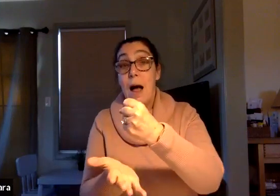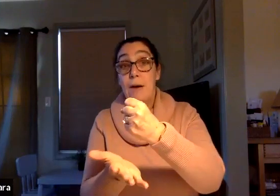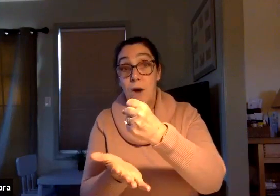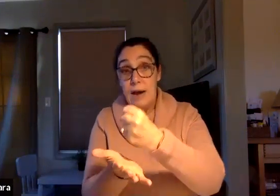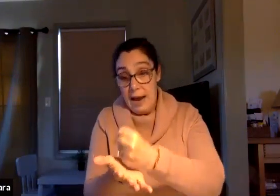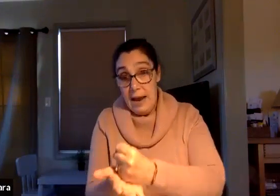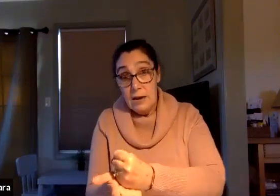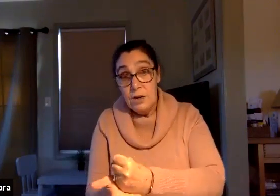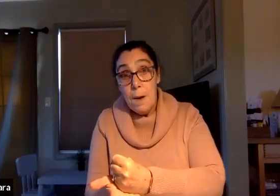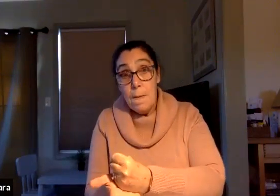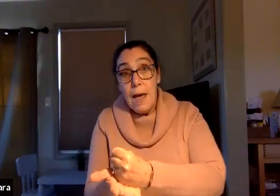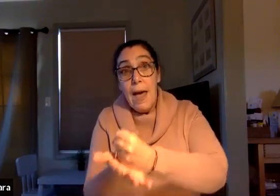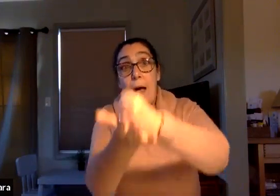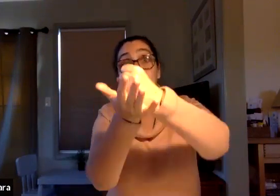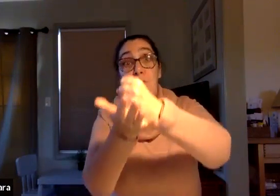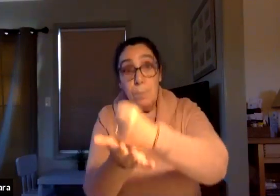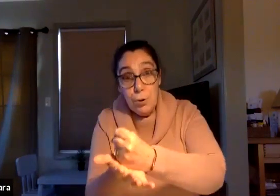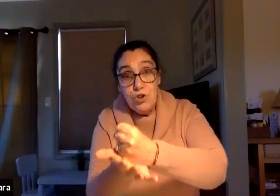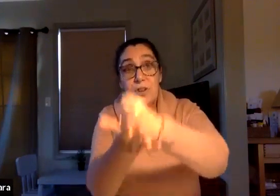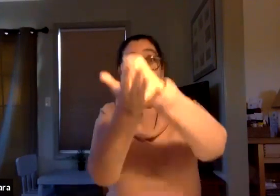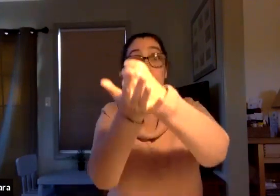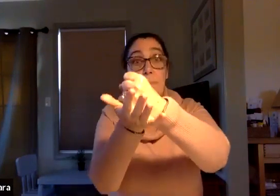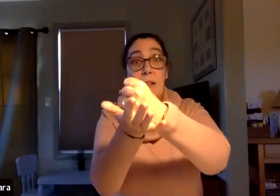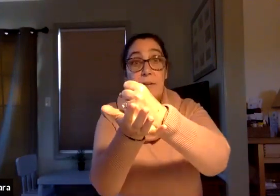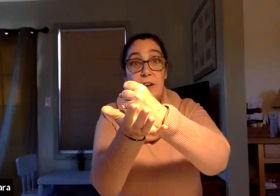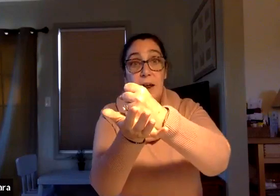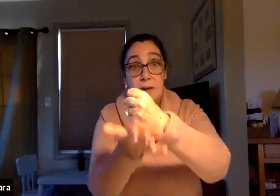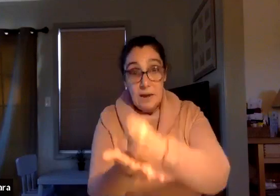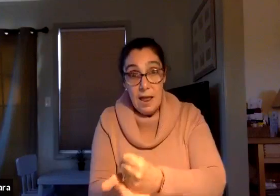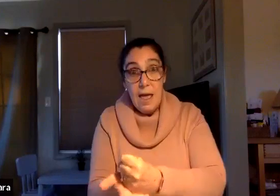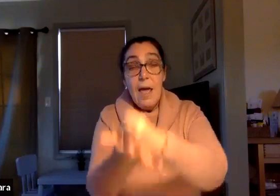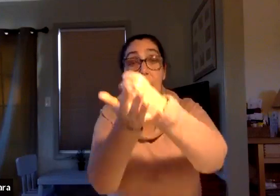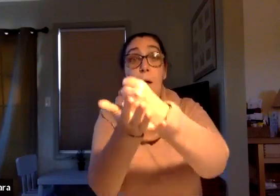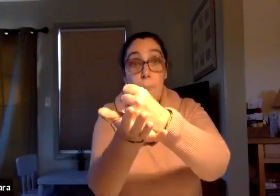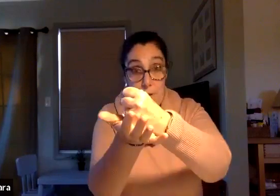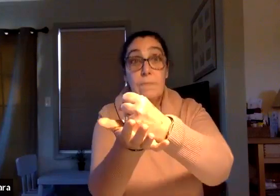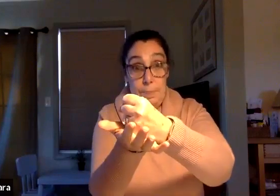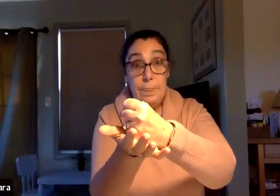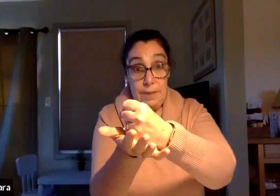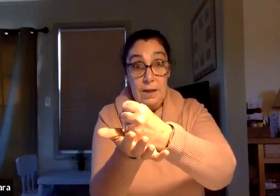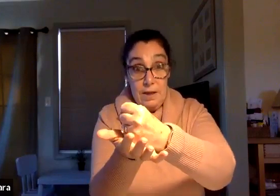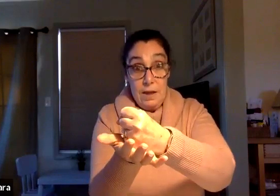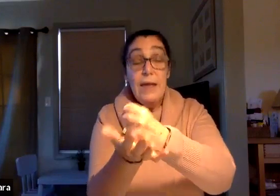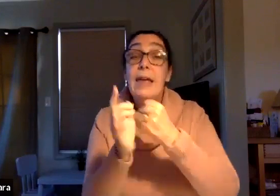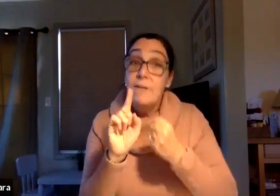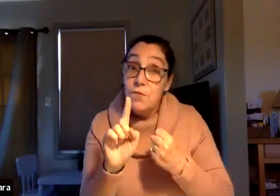my right hand helps, pushes up my left hand, help. If you